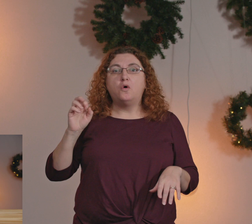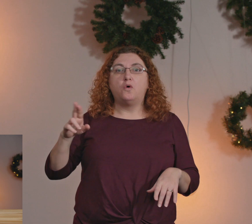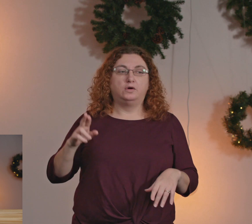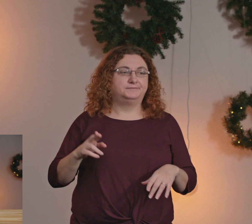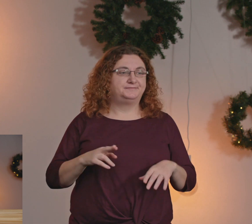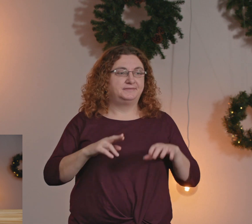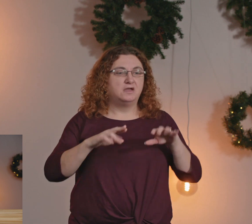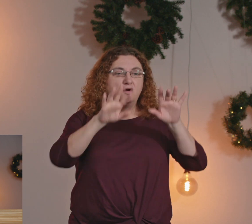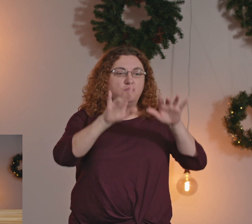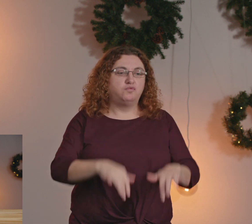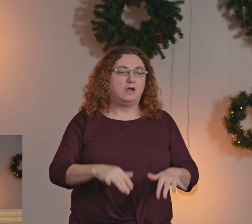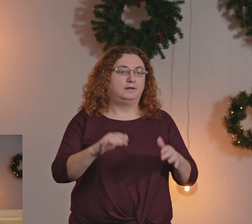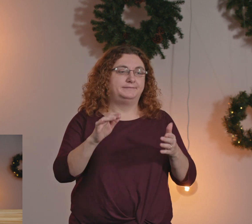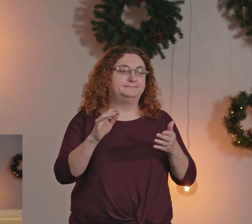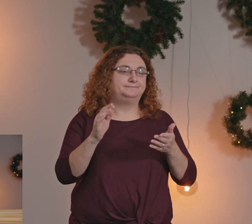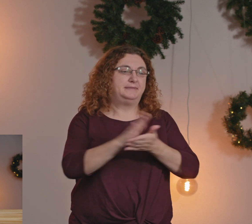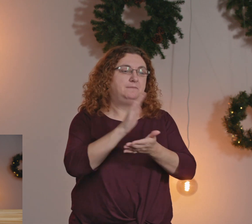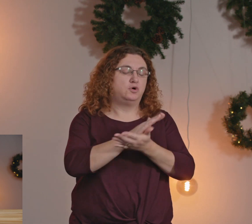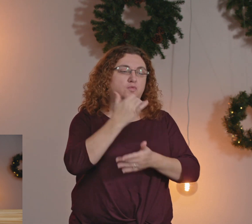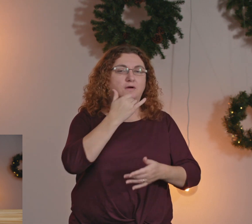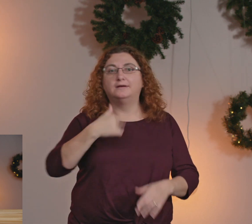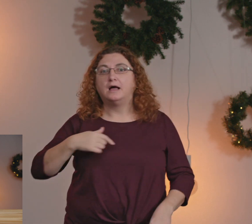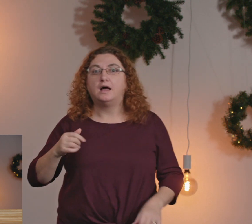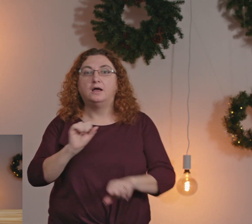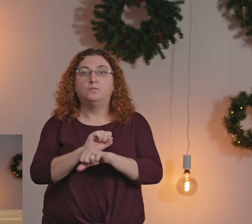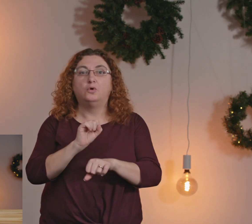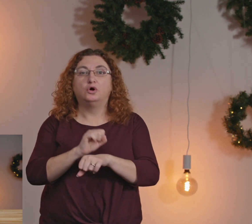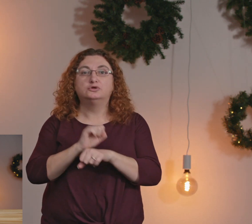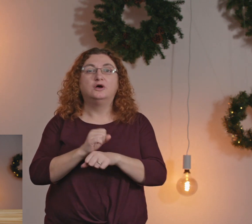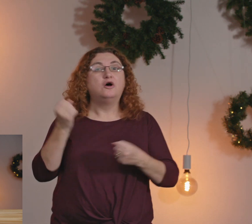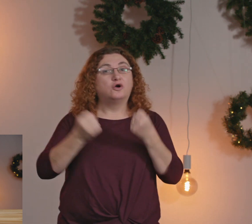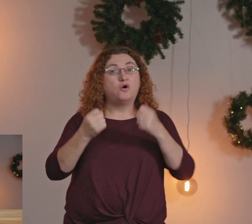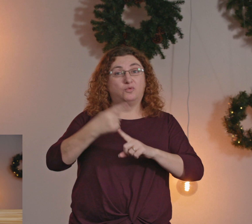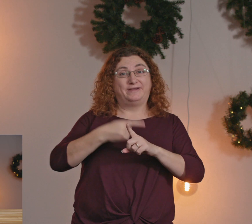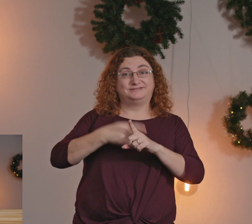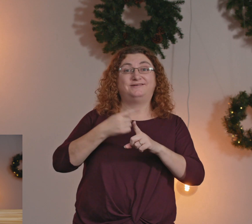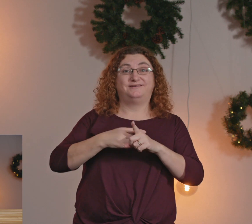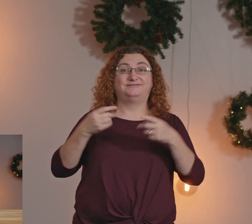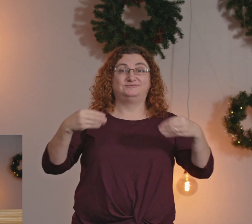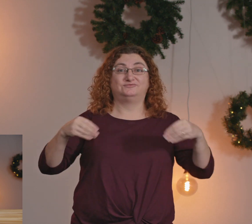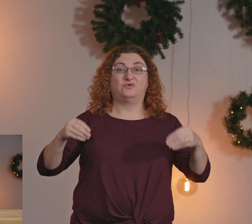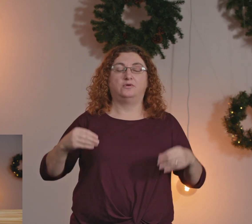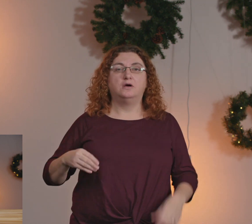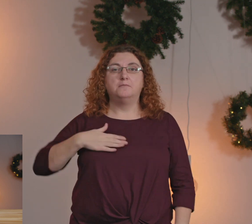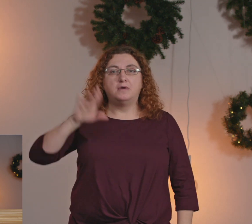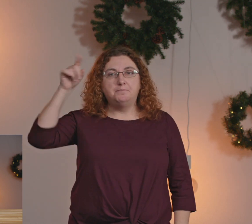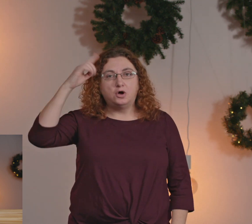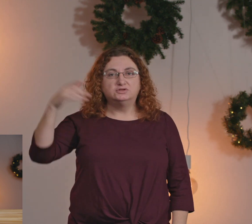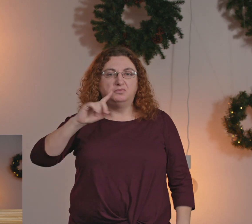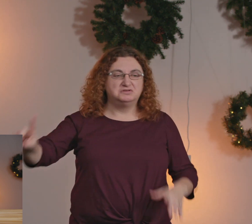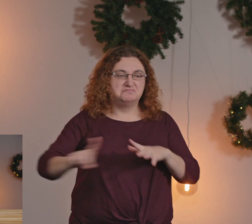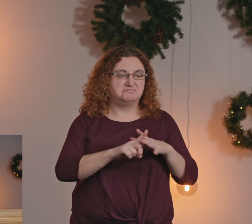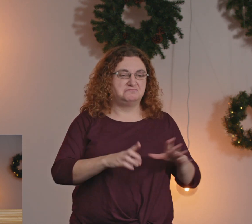wrong. I worked at a car rental agency, and the guy who is my boss would show up, and he would, every time he showed up, he just would grab the papers that